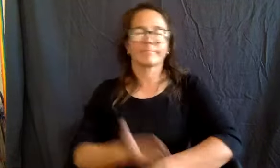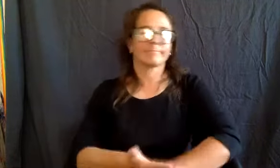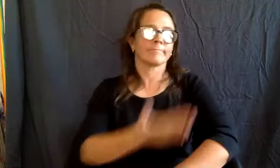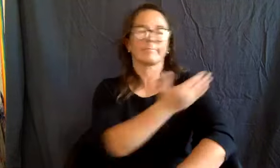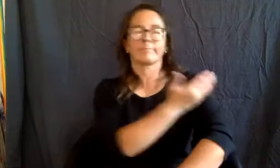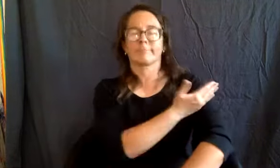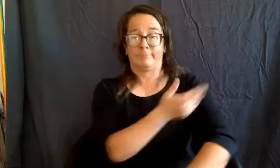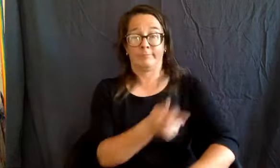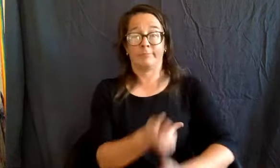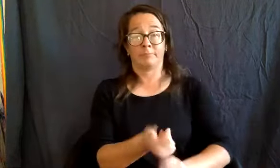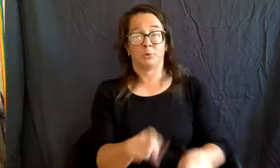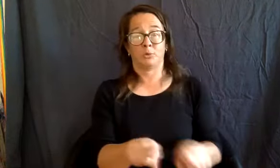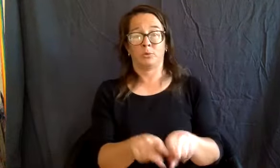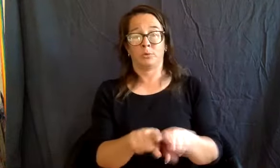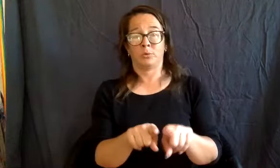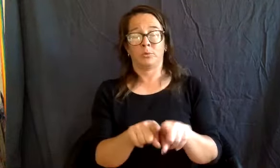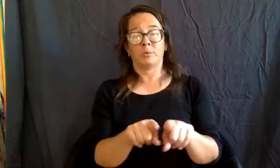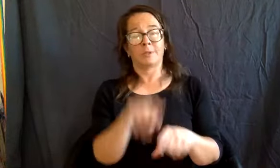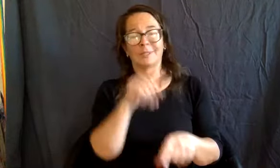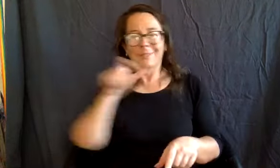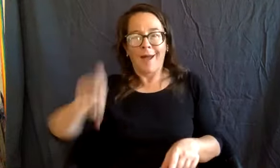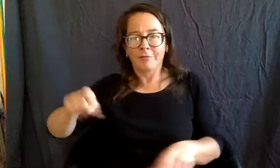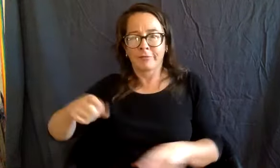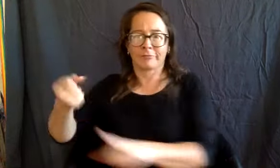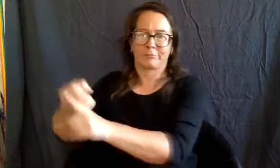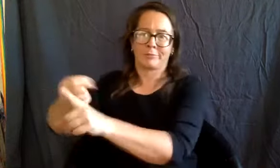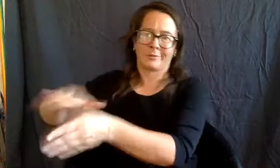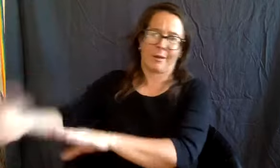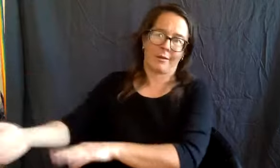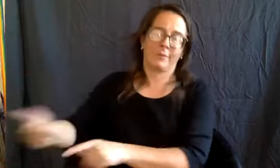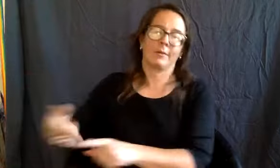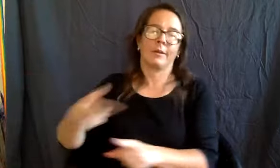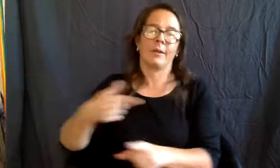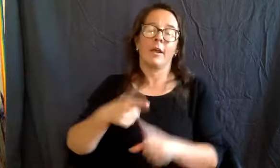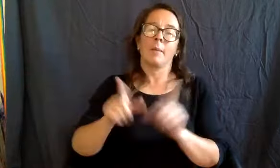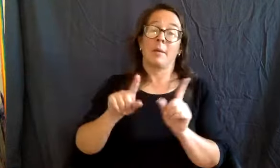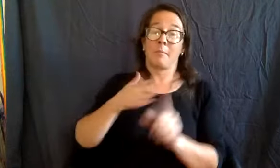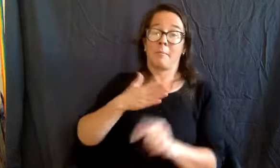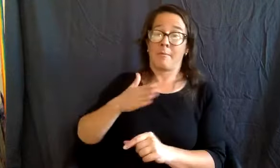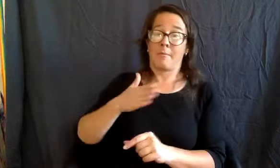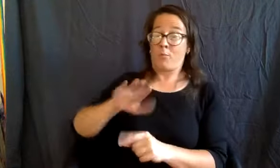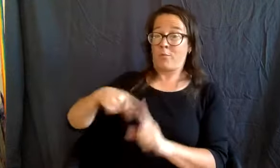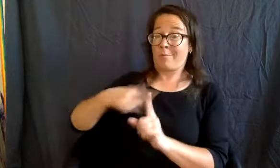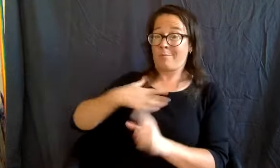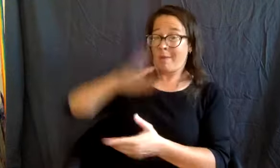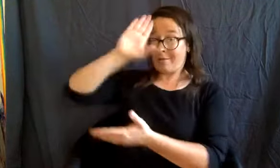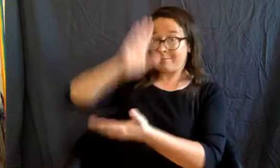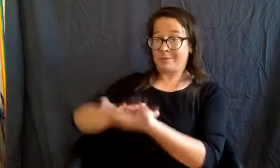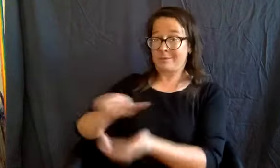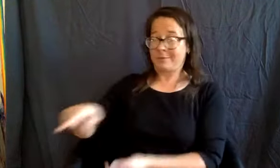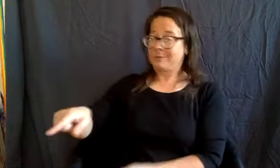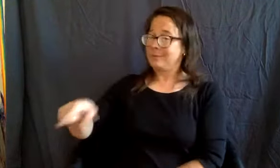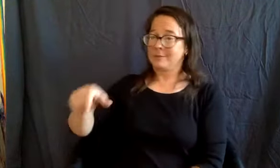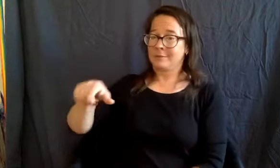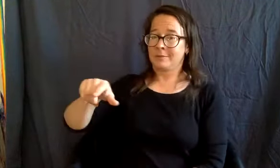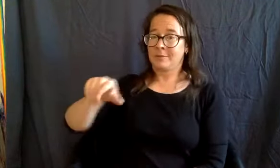then, when it's your own kid, I had an alcoholic dad, I had an alcoholic husband. My dad died from his alcoholism. My